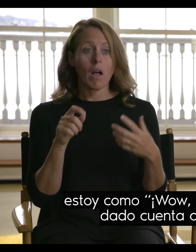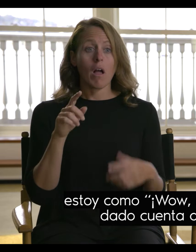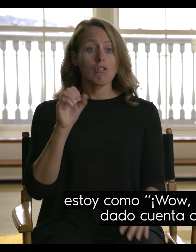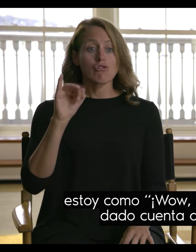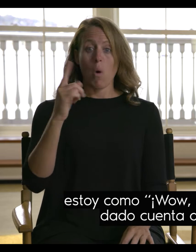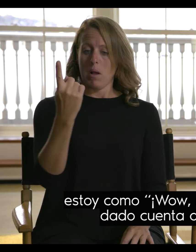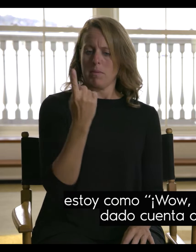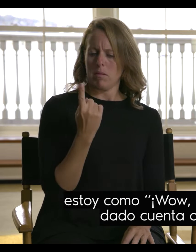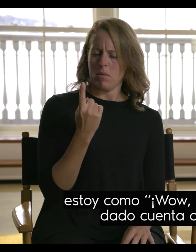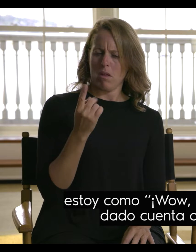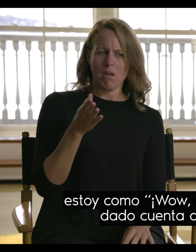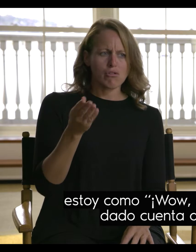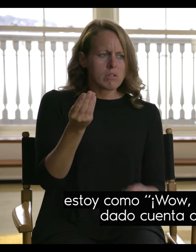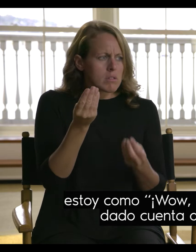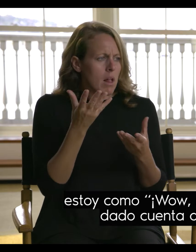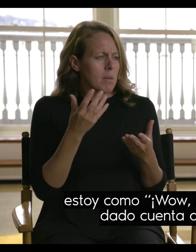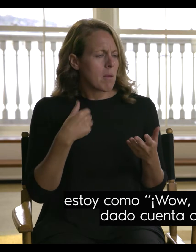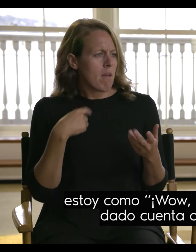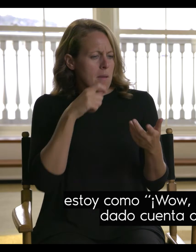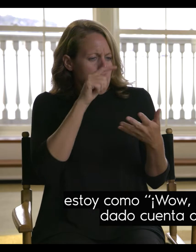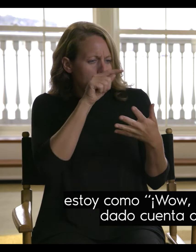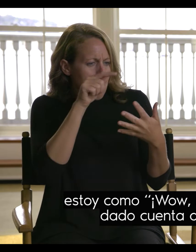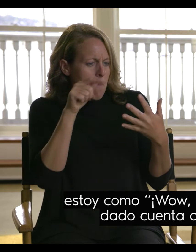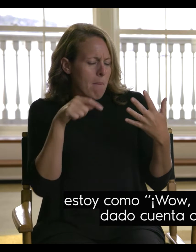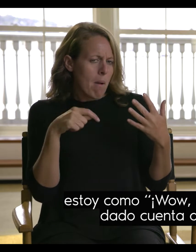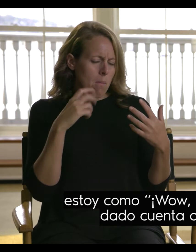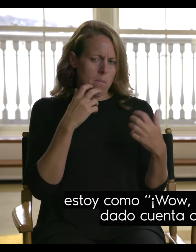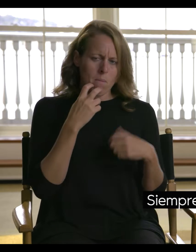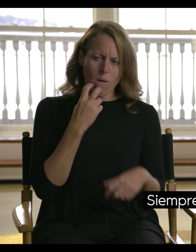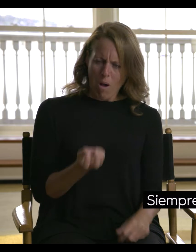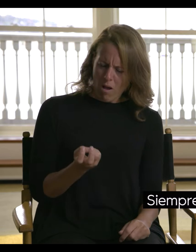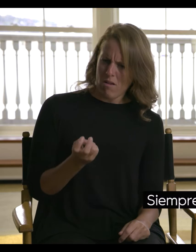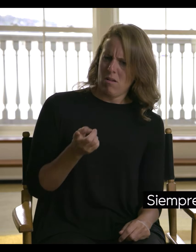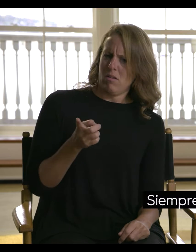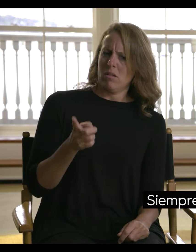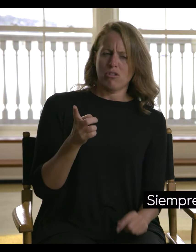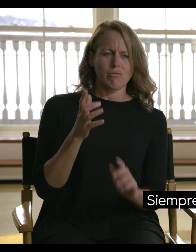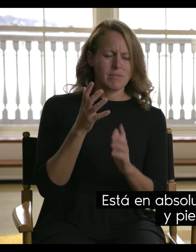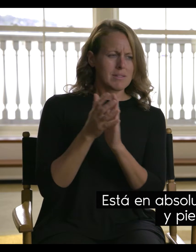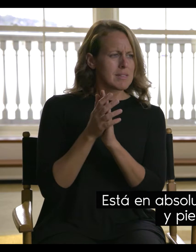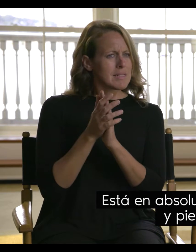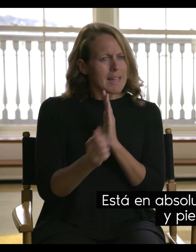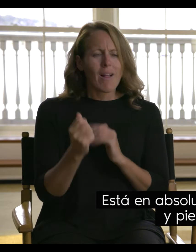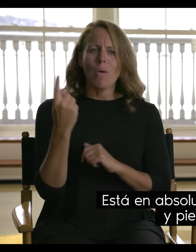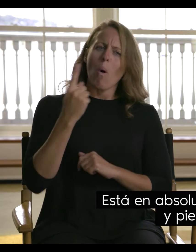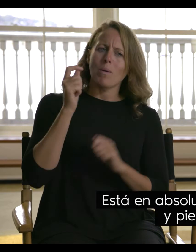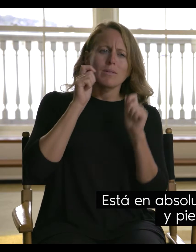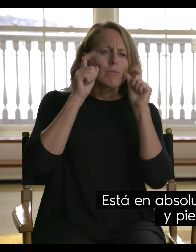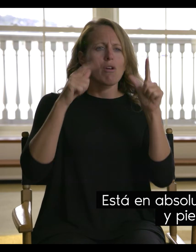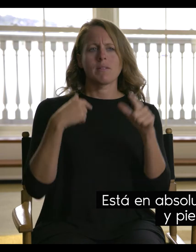in awe. It's like, wow, I didn't think about that. I didn't notice this. I didn't. She's always surprising me. She